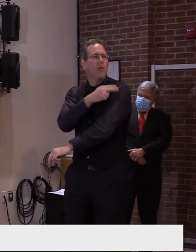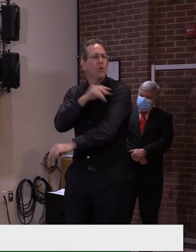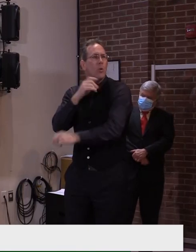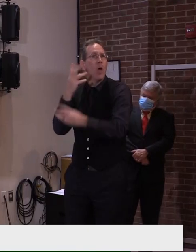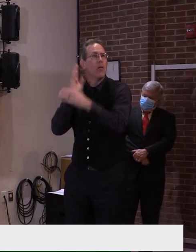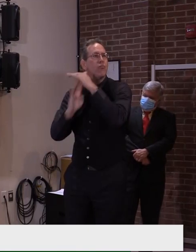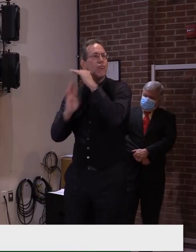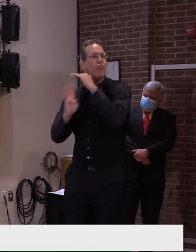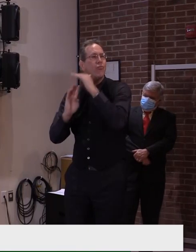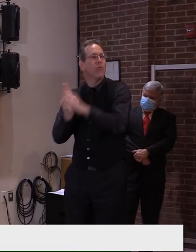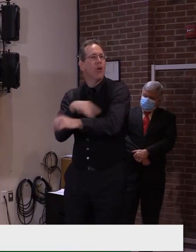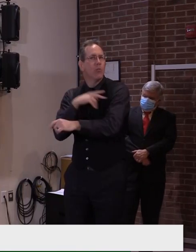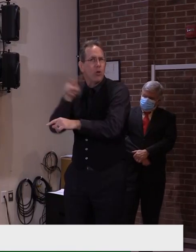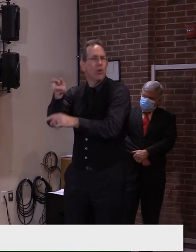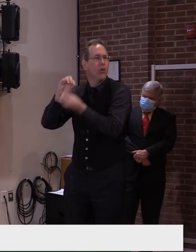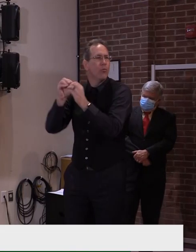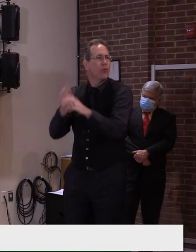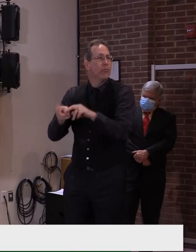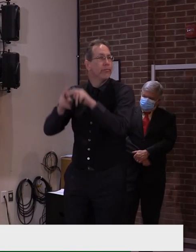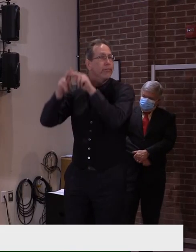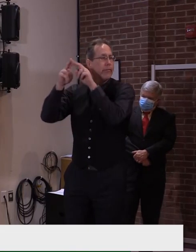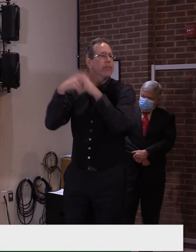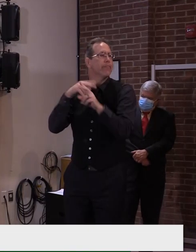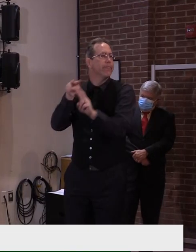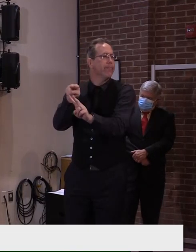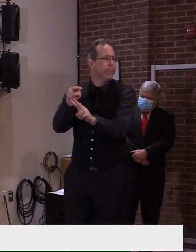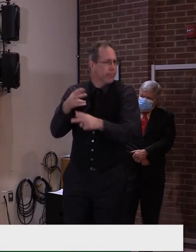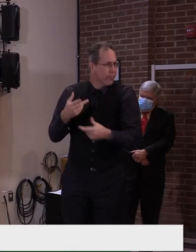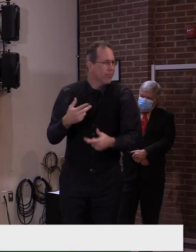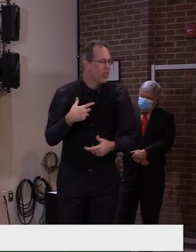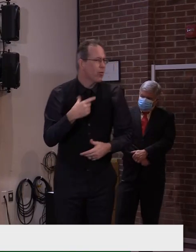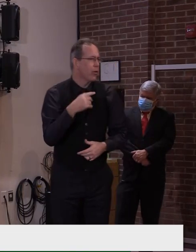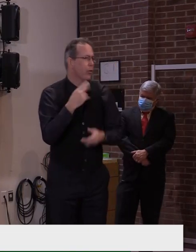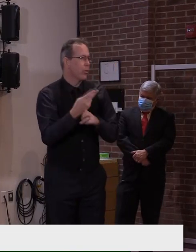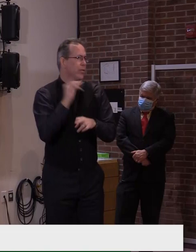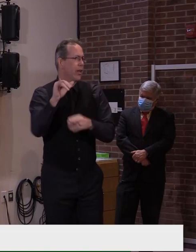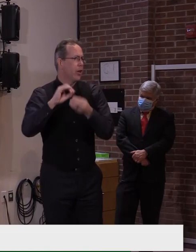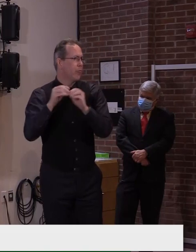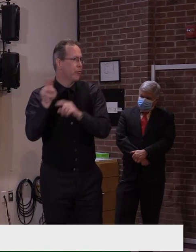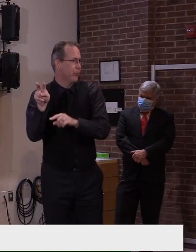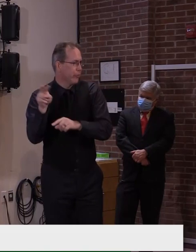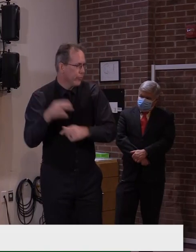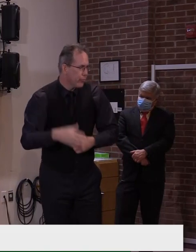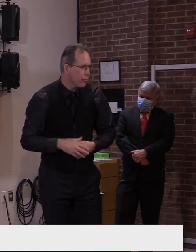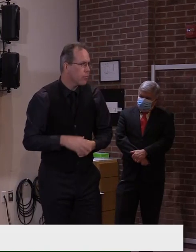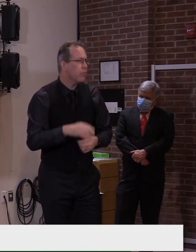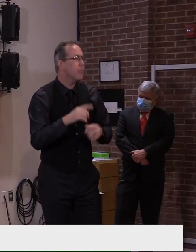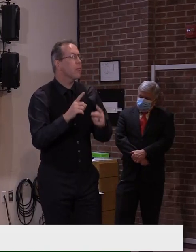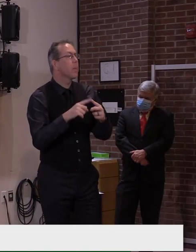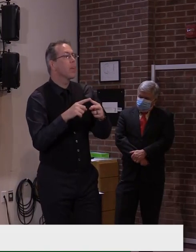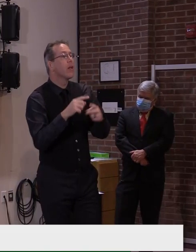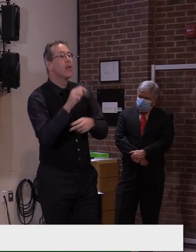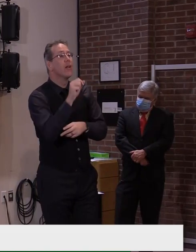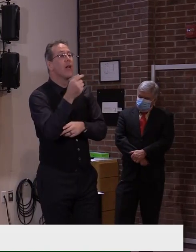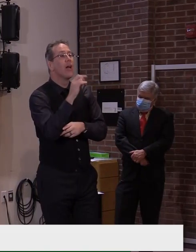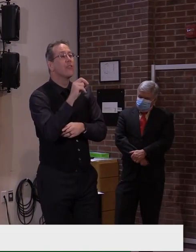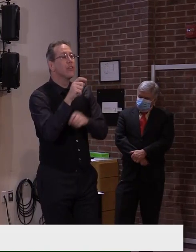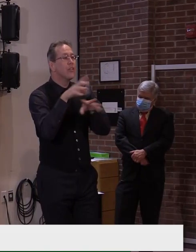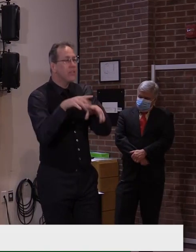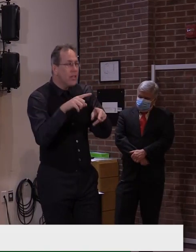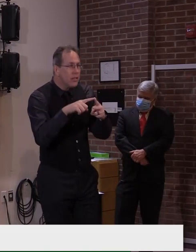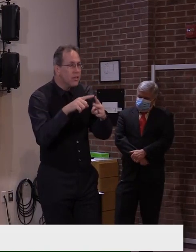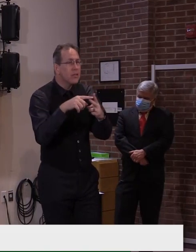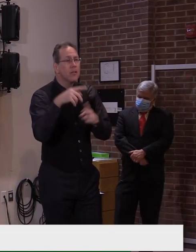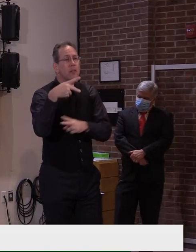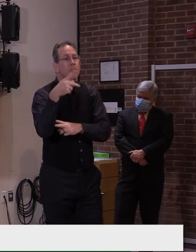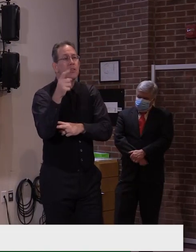And remember as well, the antigen test, PCR test will continue with them. That's part of